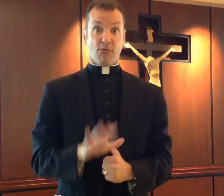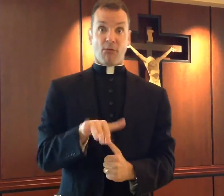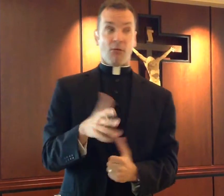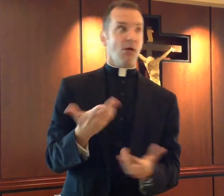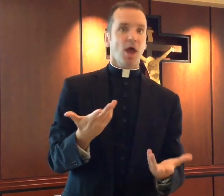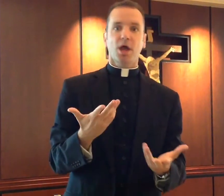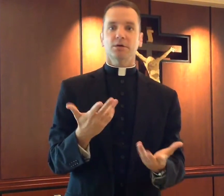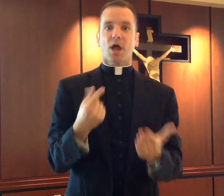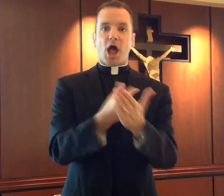justice.